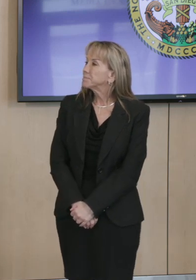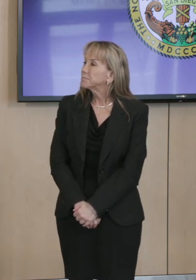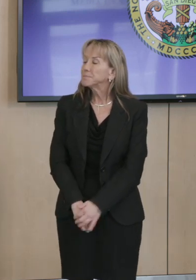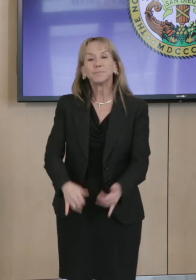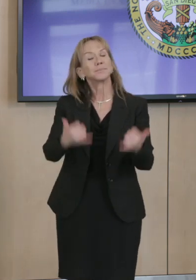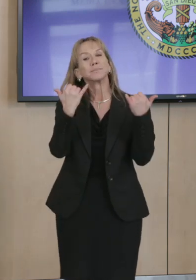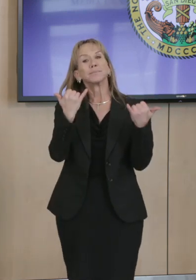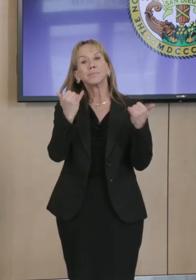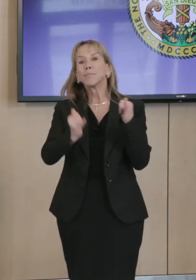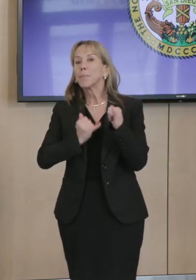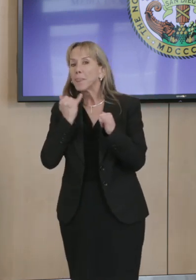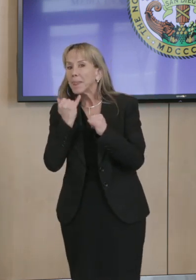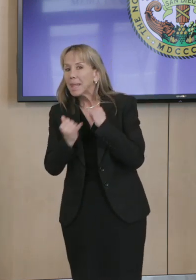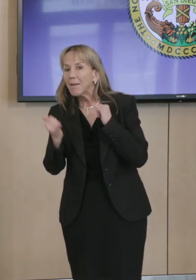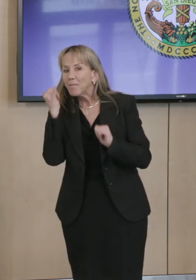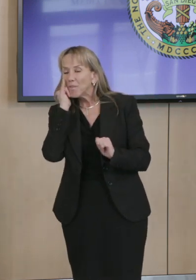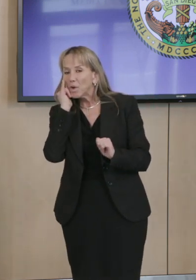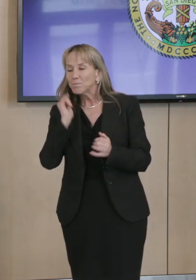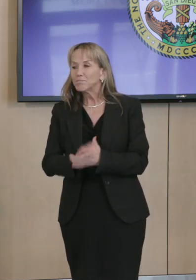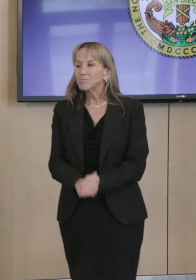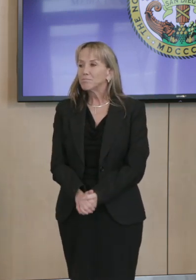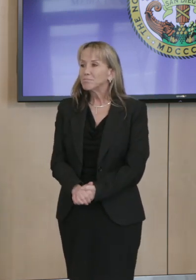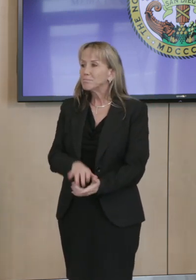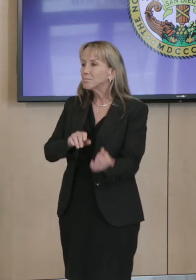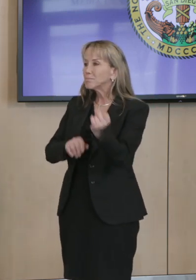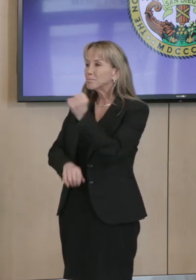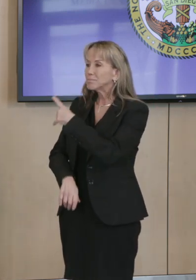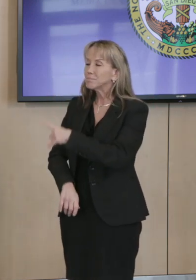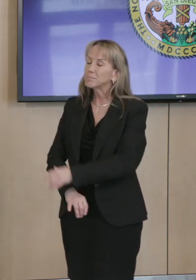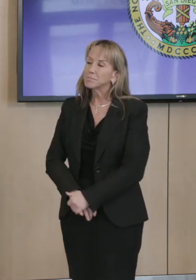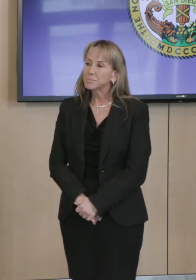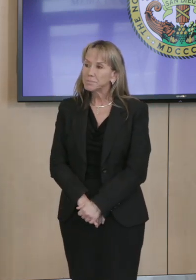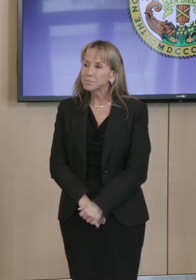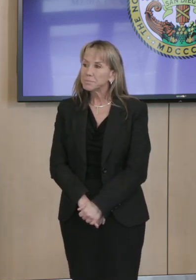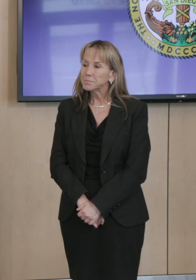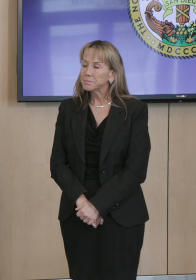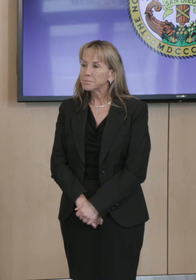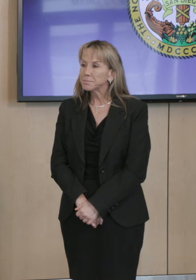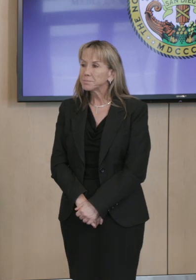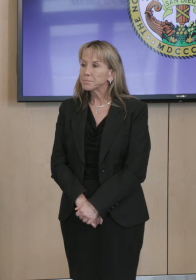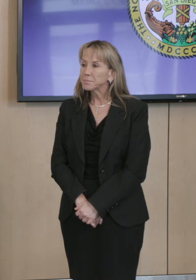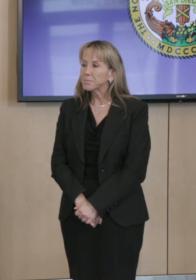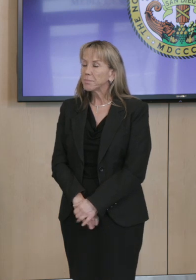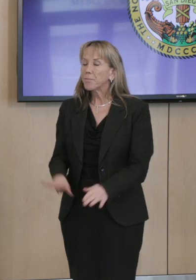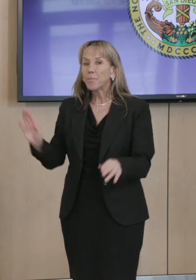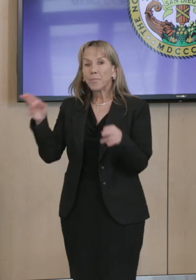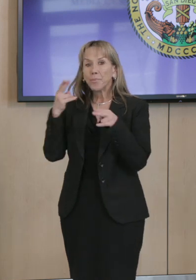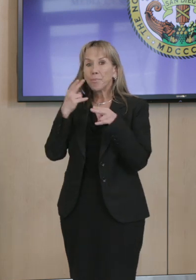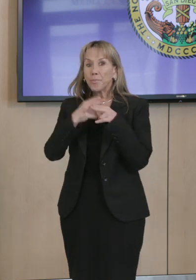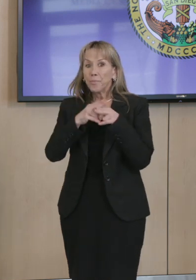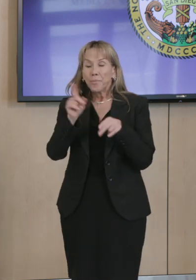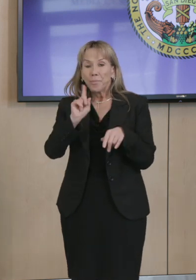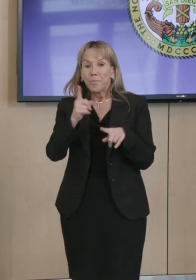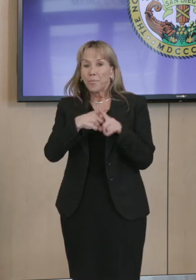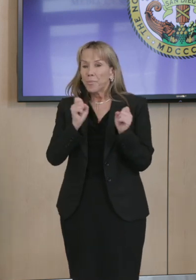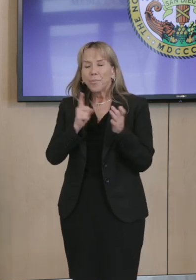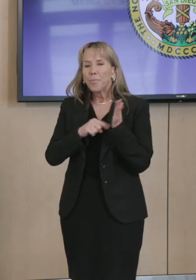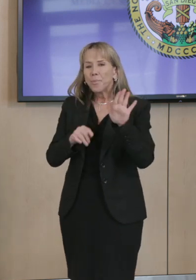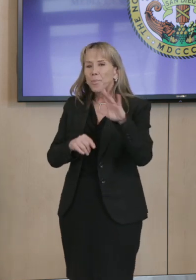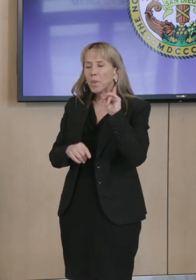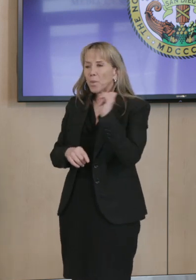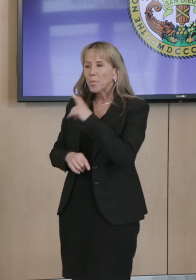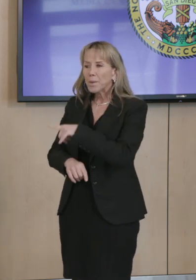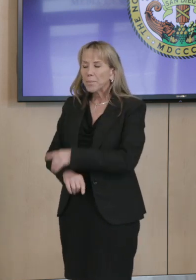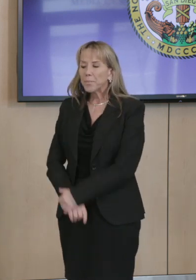Okay, we'll go to the last phone in we have. Hi, please state your name, outlet, and question.